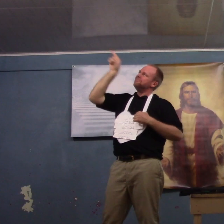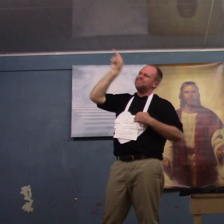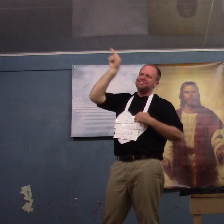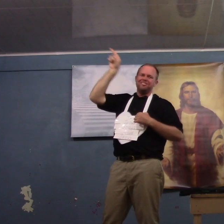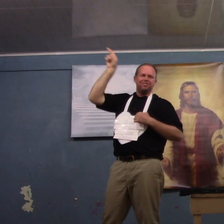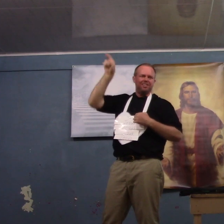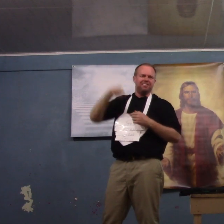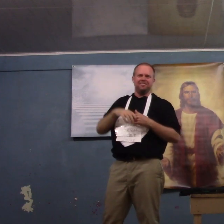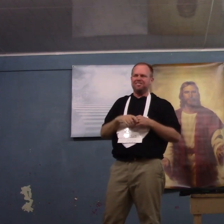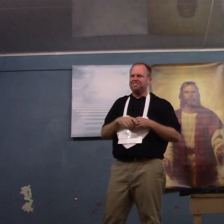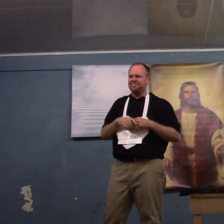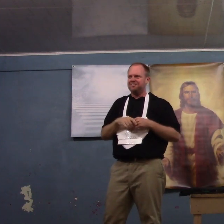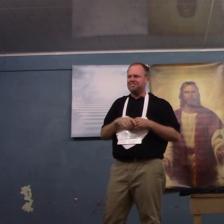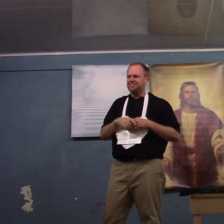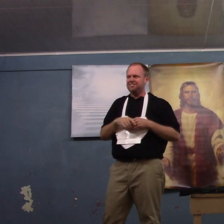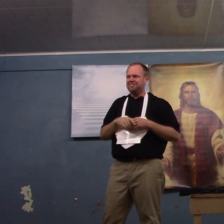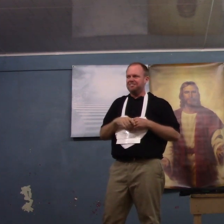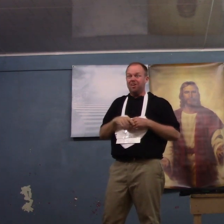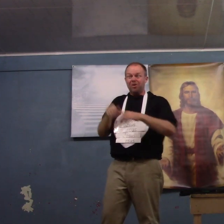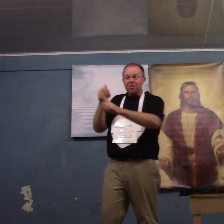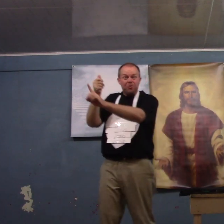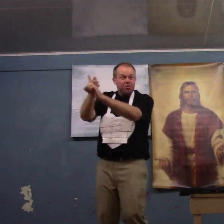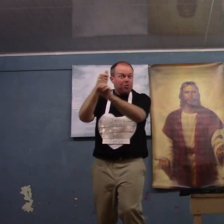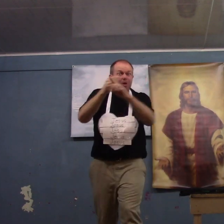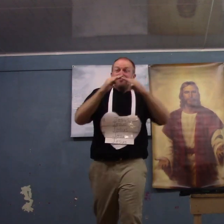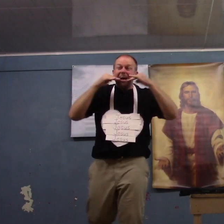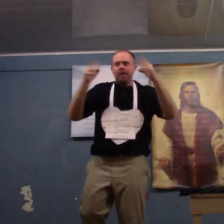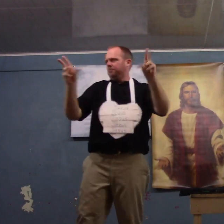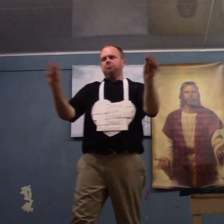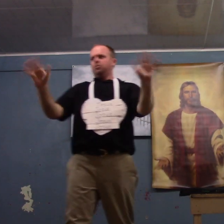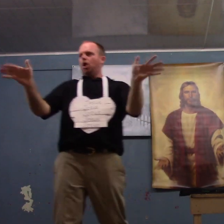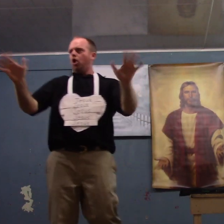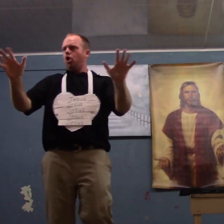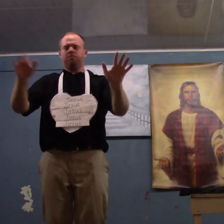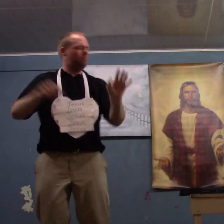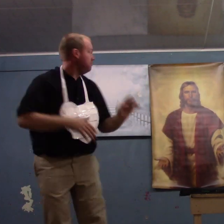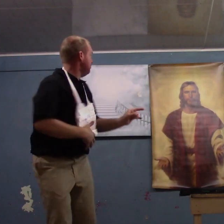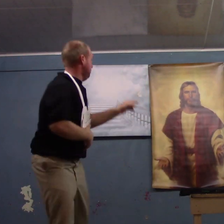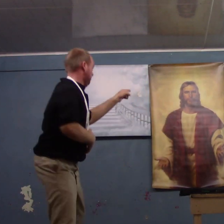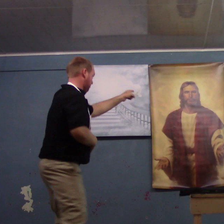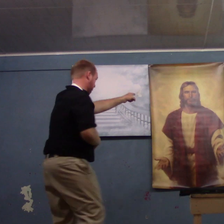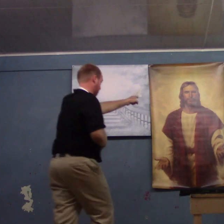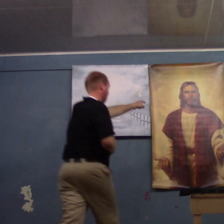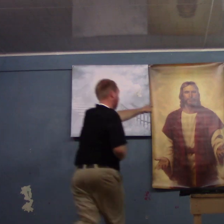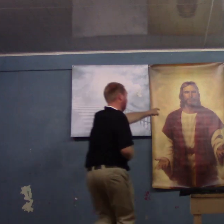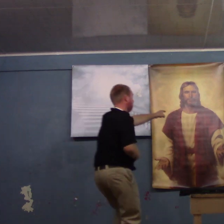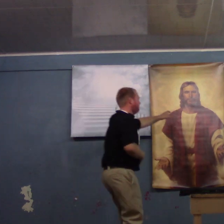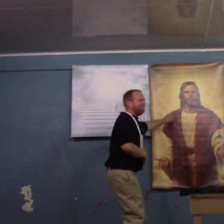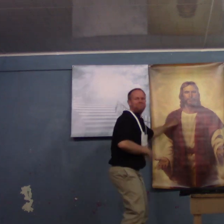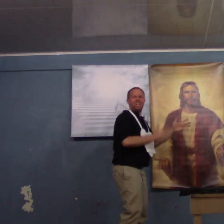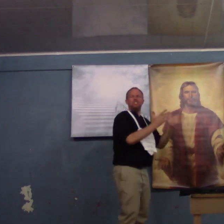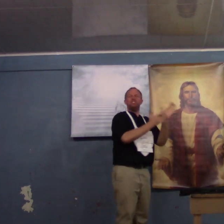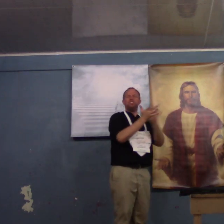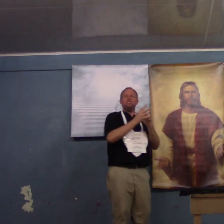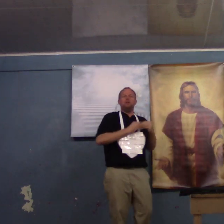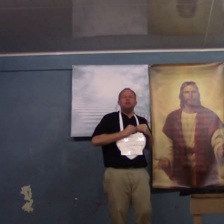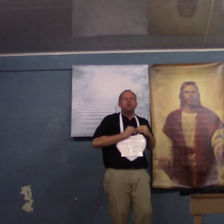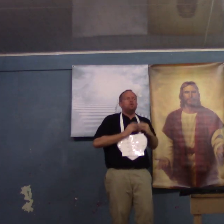different. The difference was Jesus. You cannot just befriend me on your own. The difference